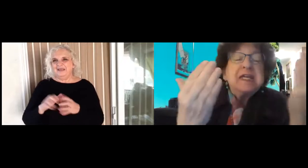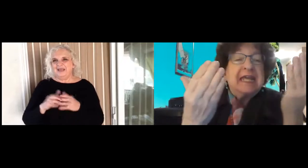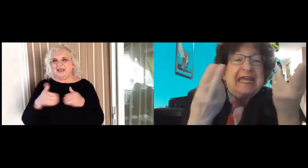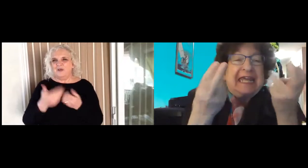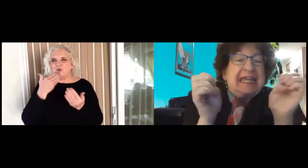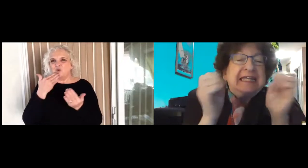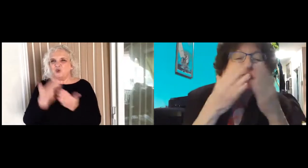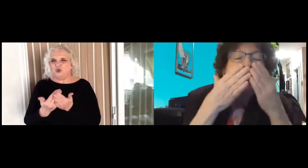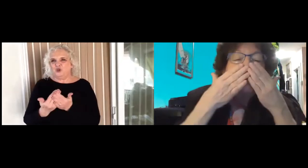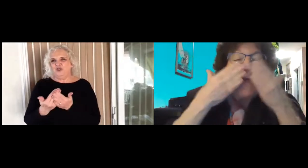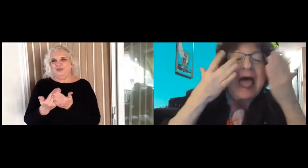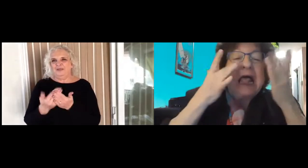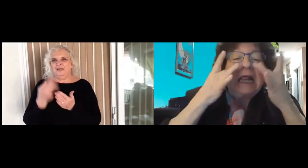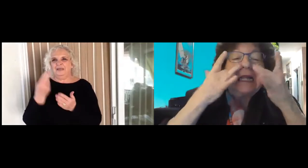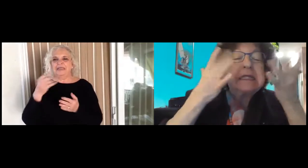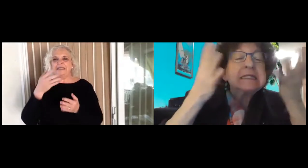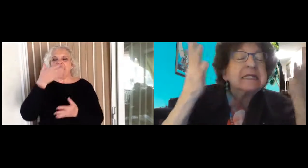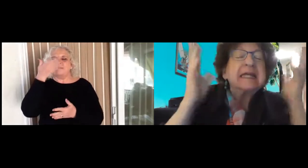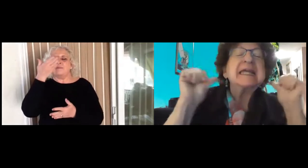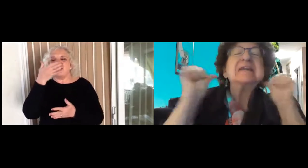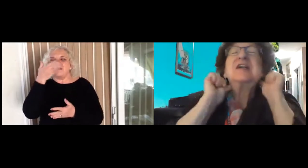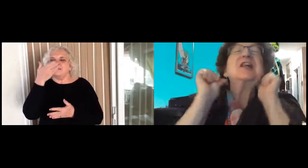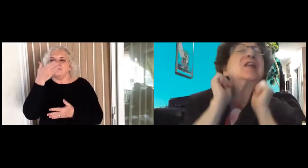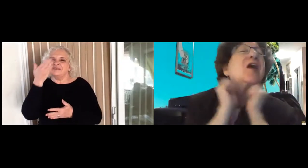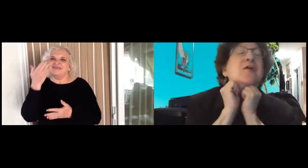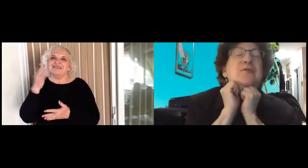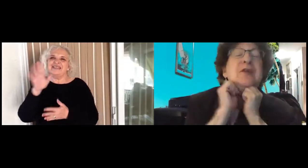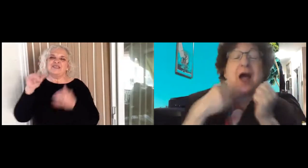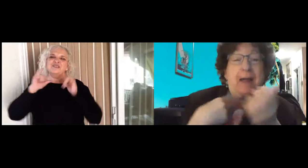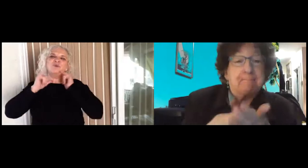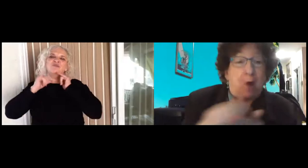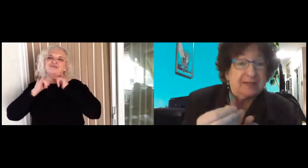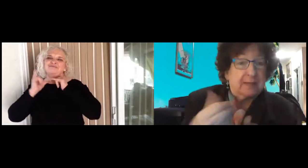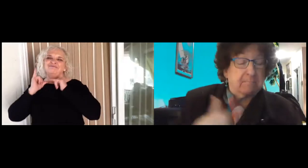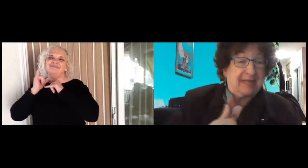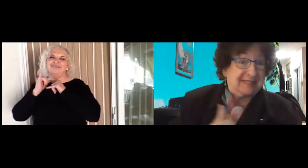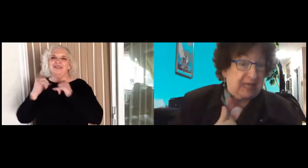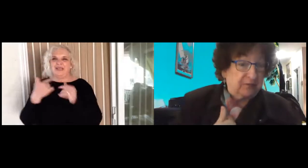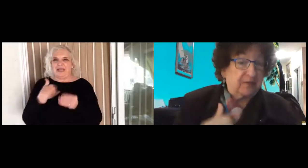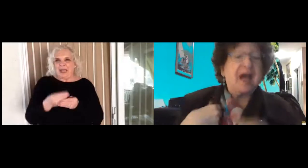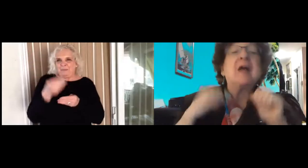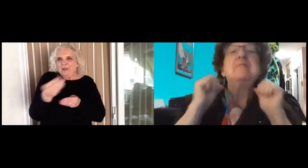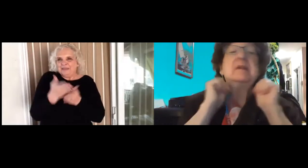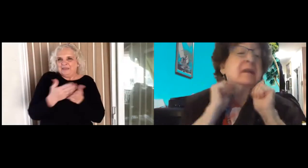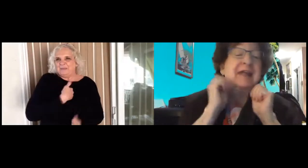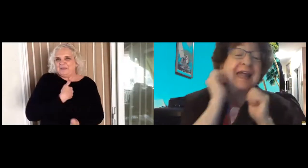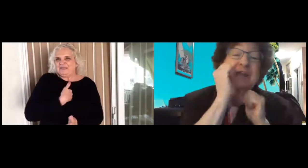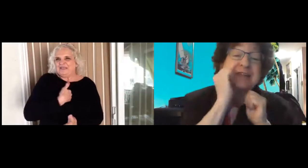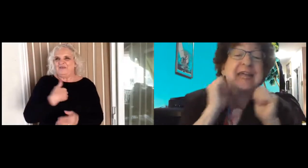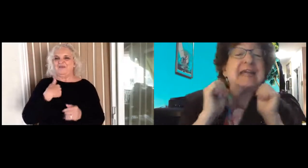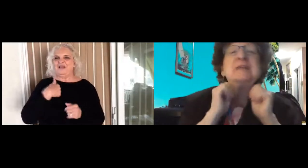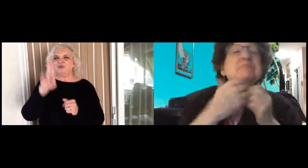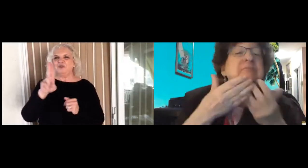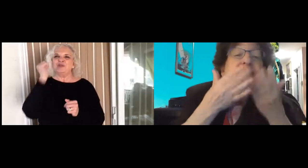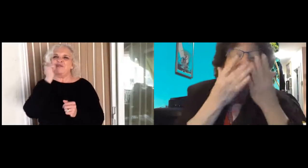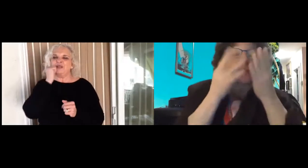good he smells. His cologne. I bought some myself. I've been every